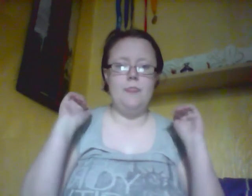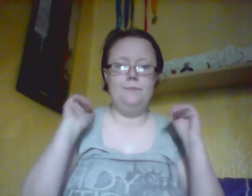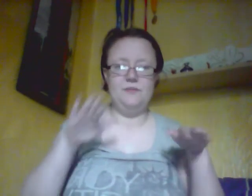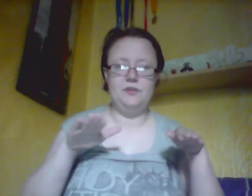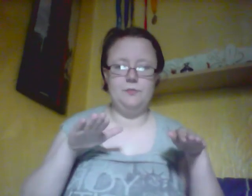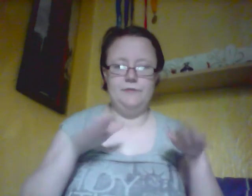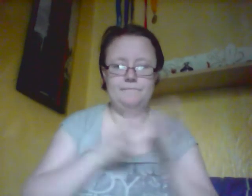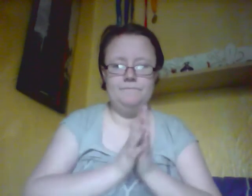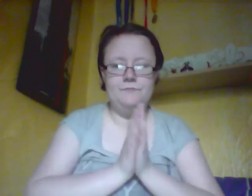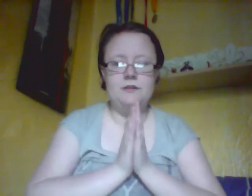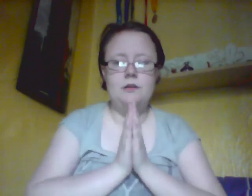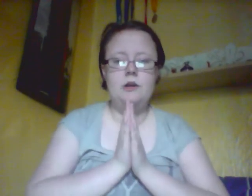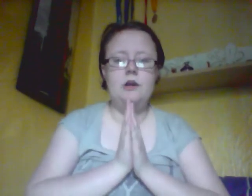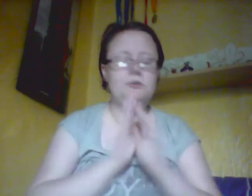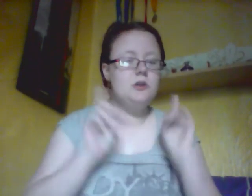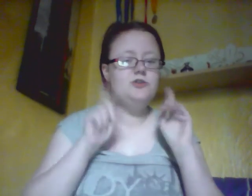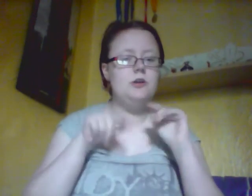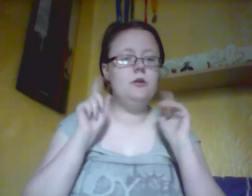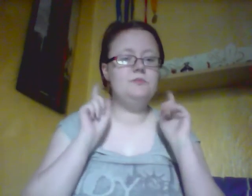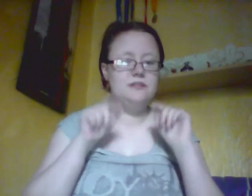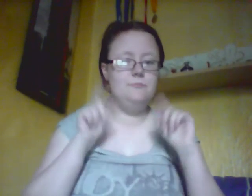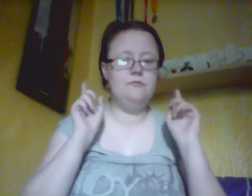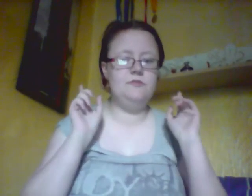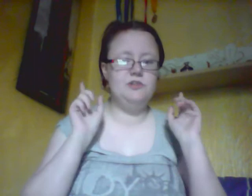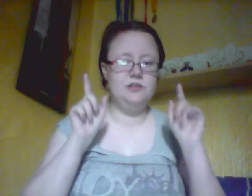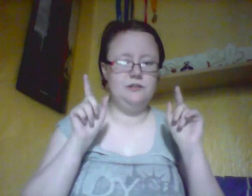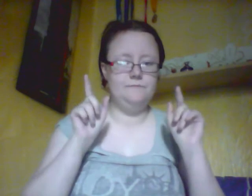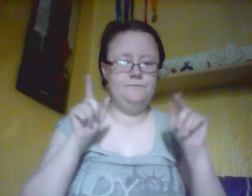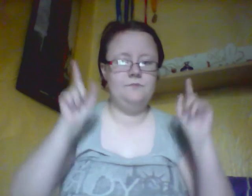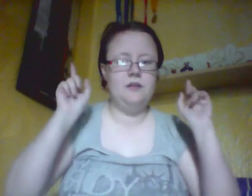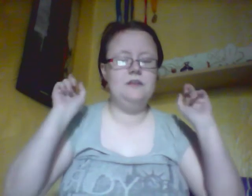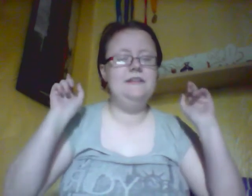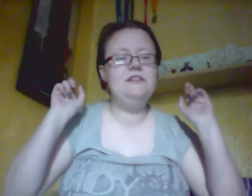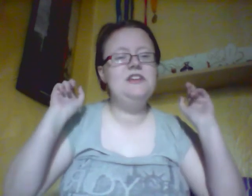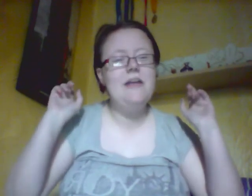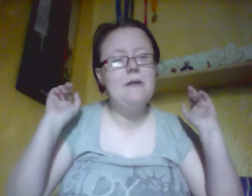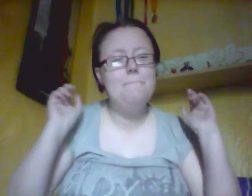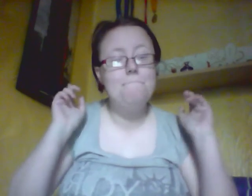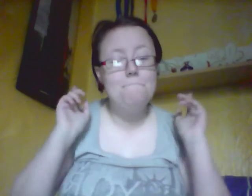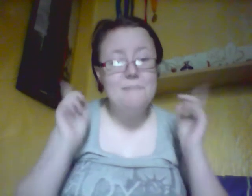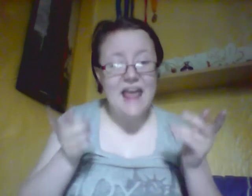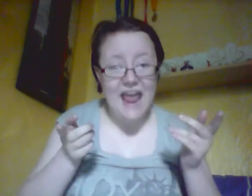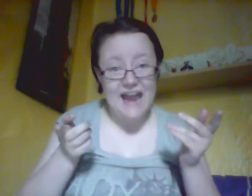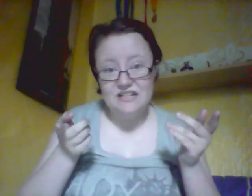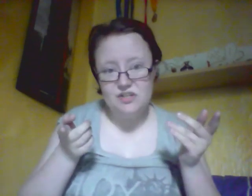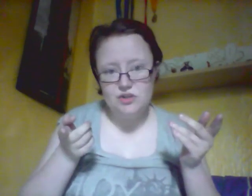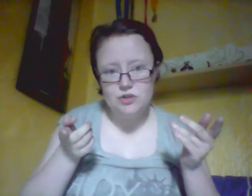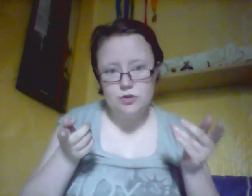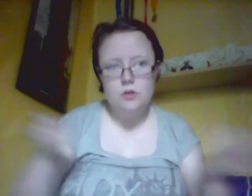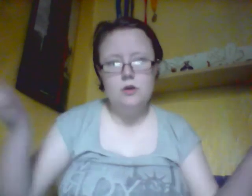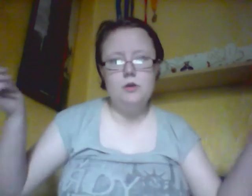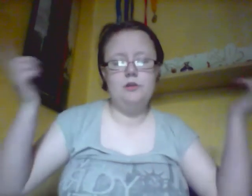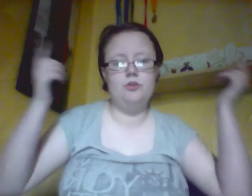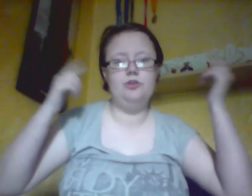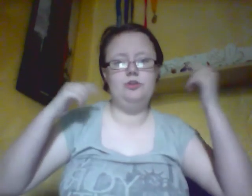that's his point. Does Sherlock sleep with Janine? They share a bed because he's